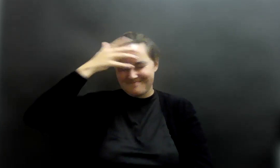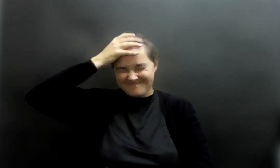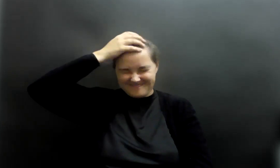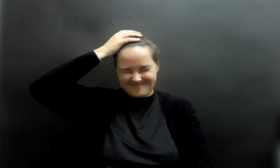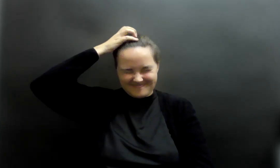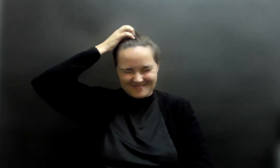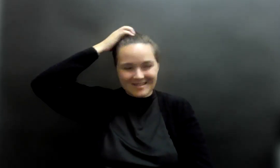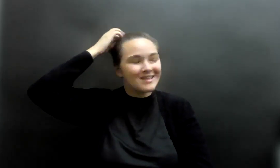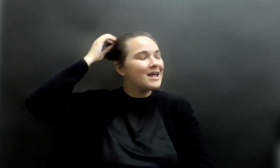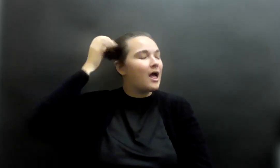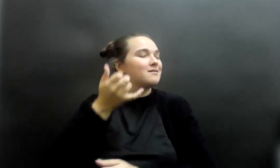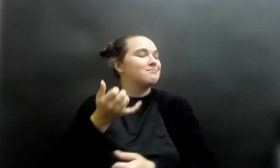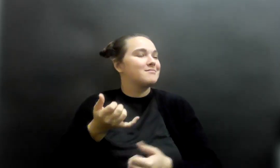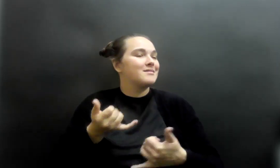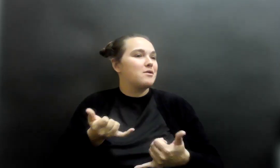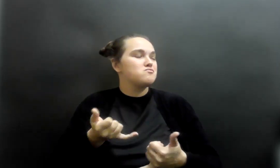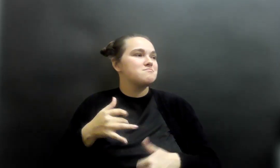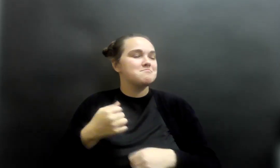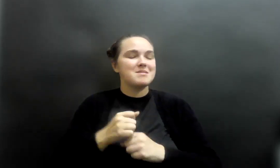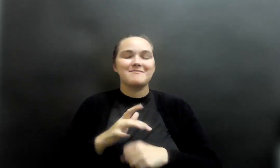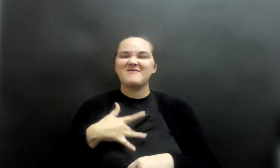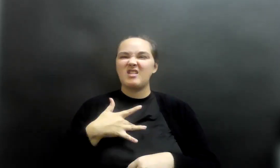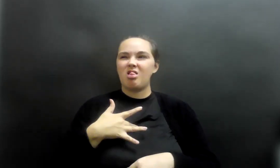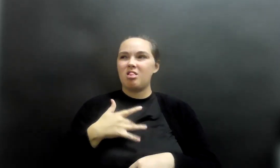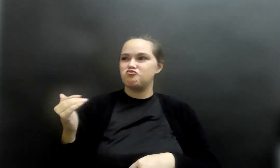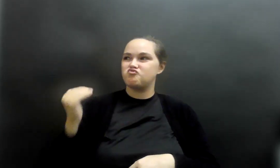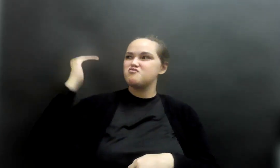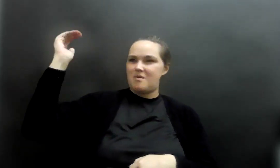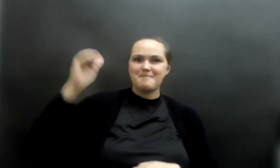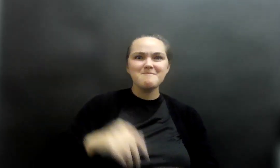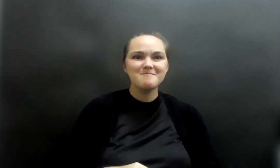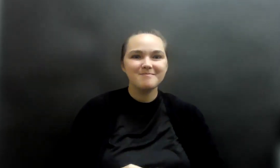This time, it made him feel grown up.